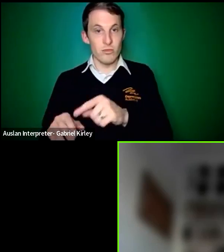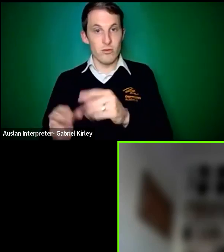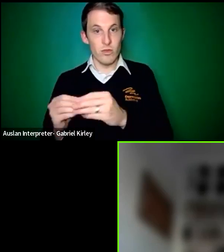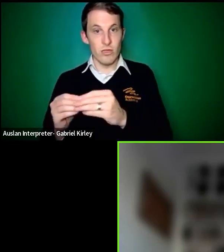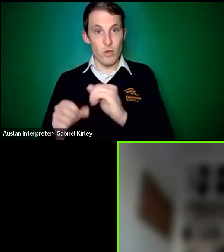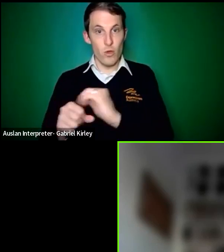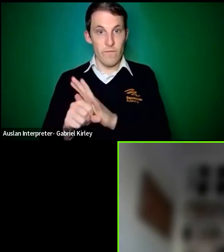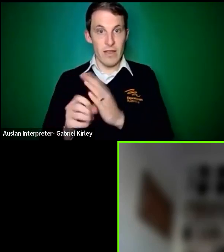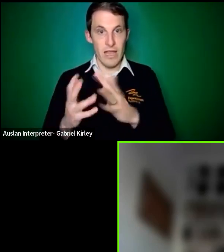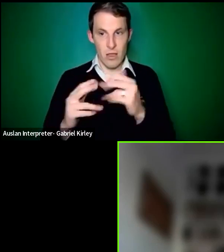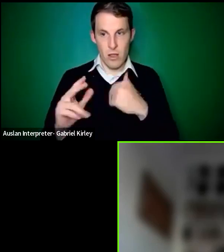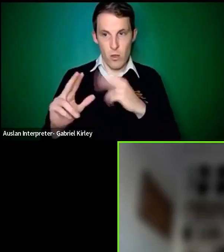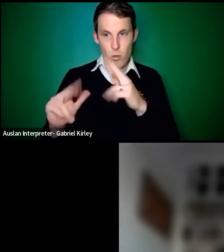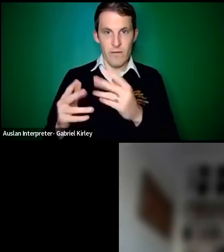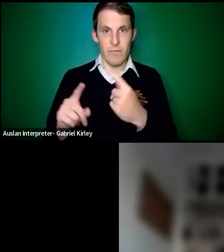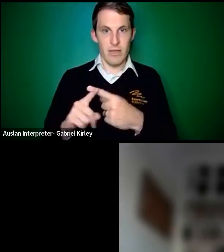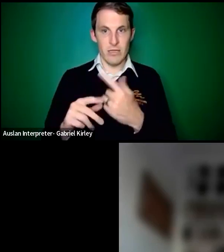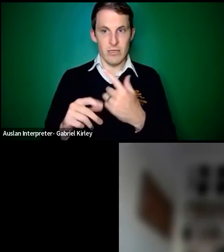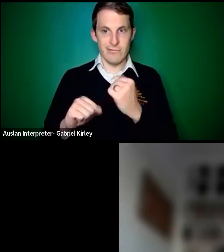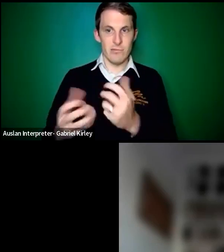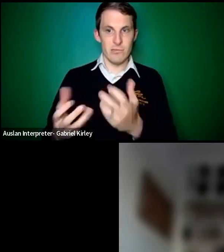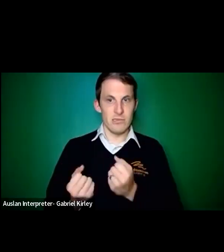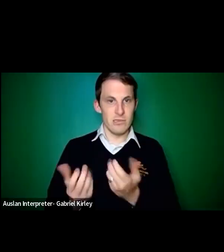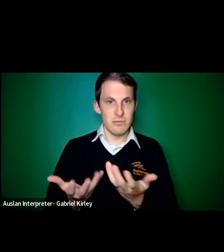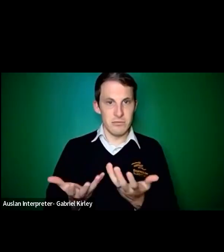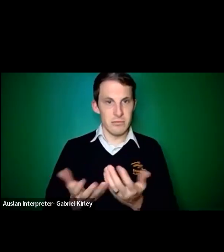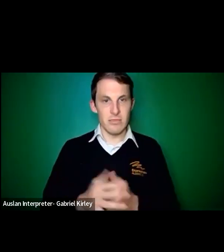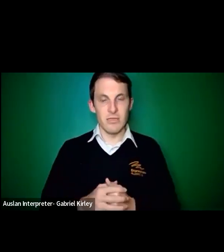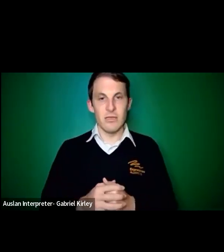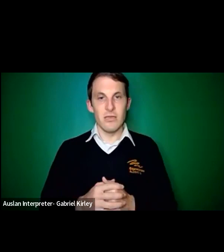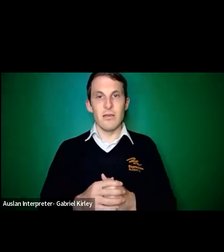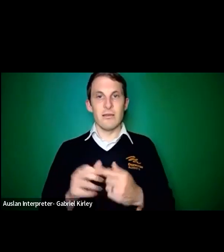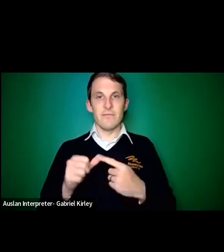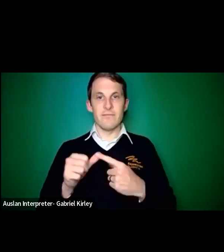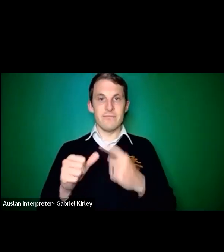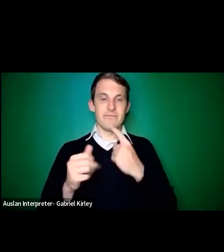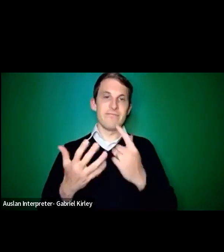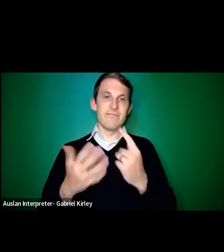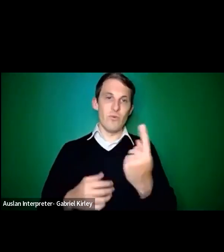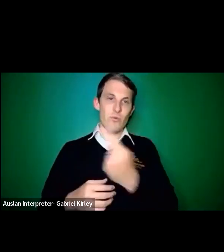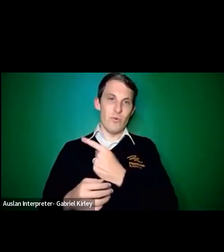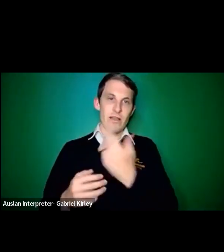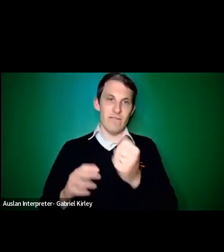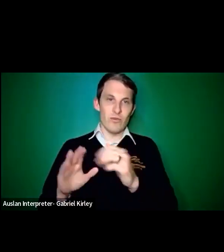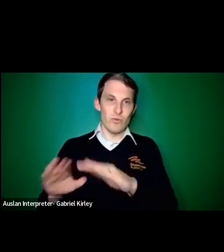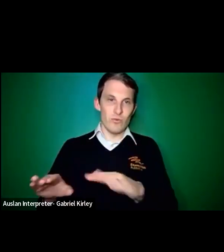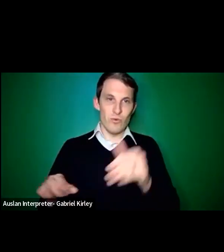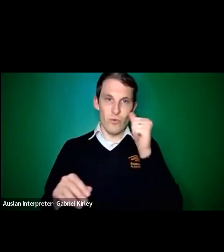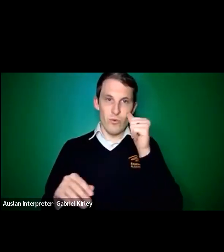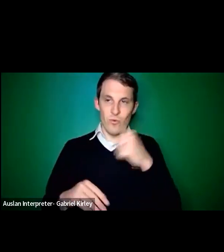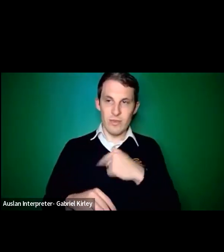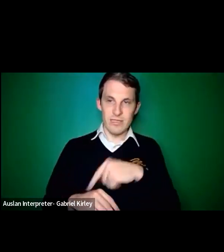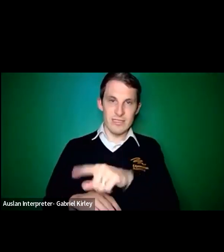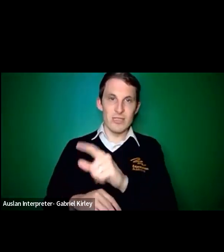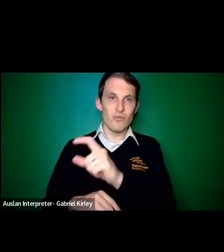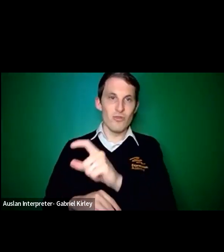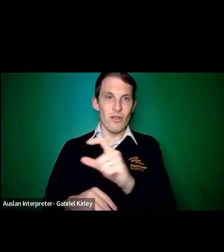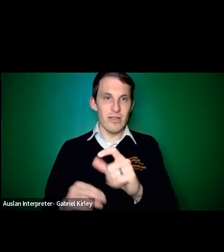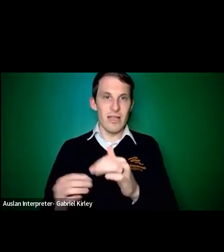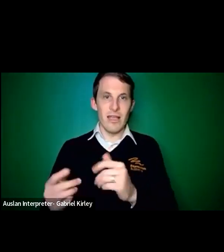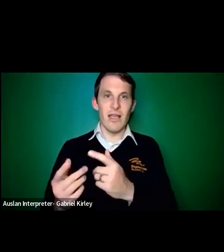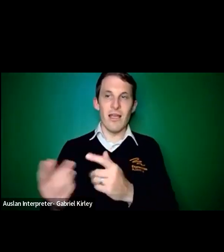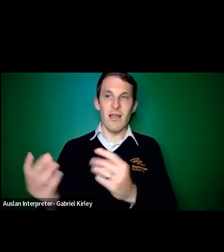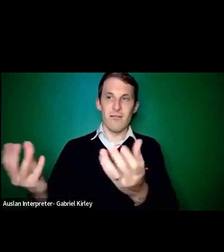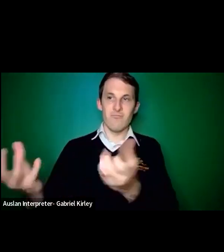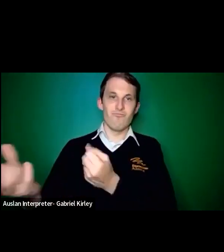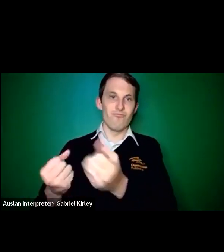they are giving care? Yeah, so all of us who've had young children know that we sent them off to childcare to come home with everything else.